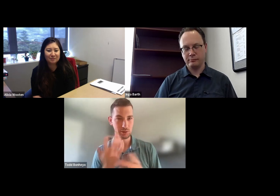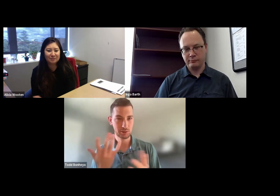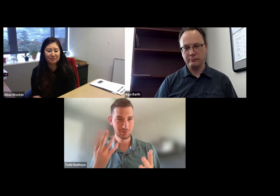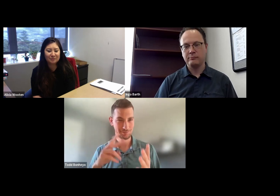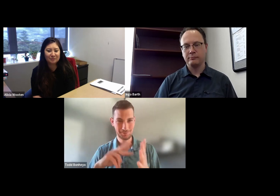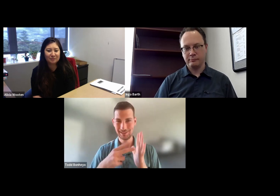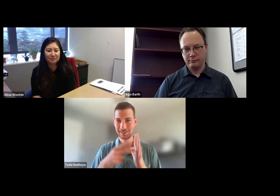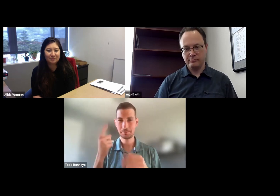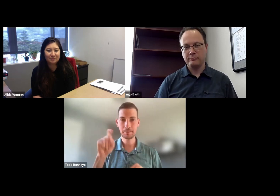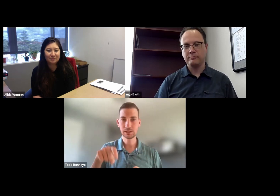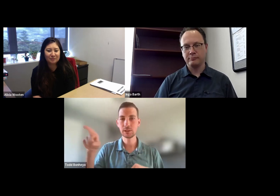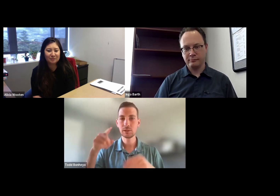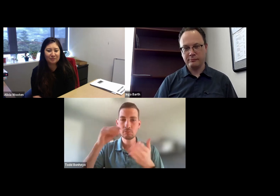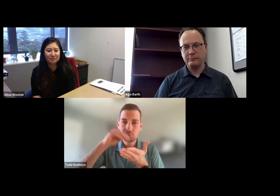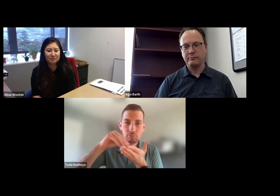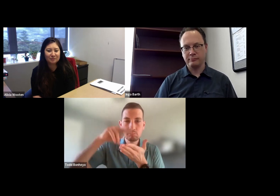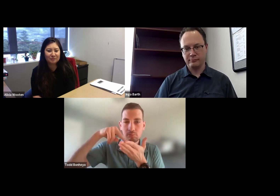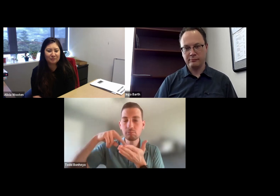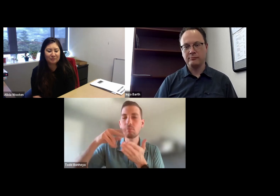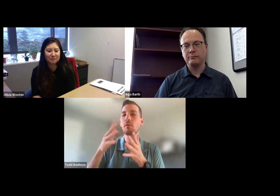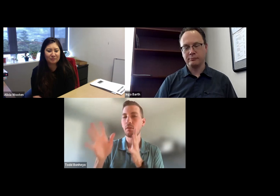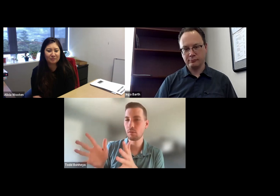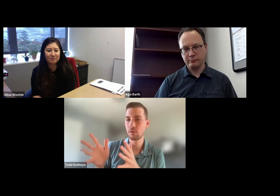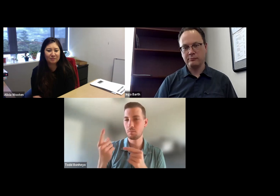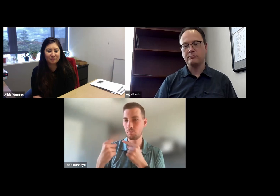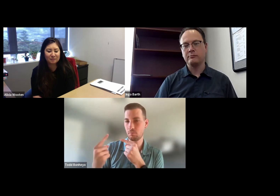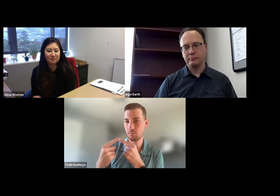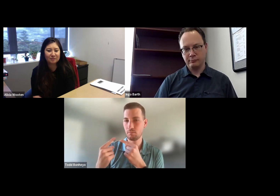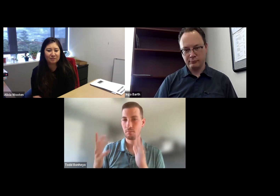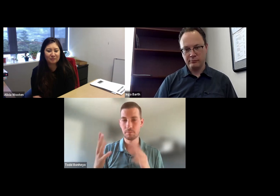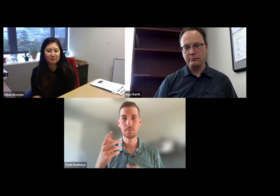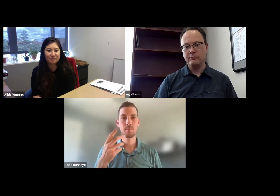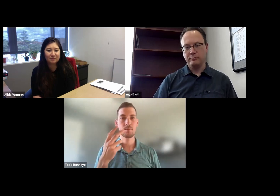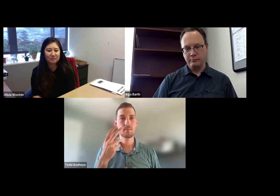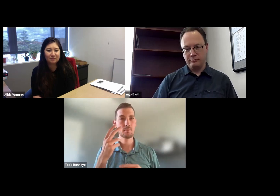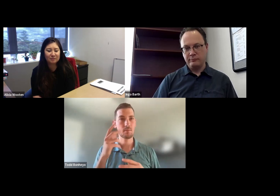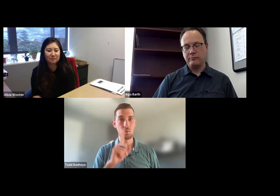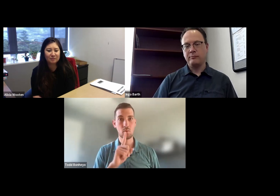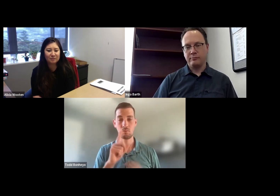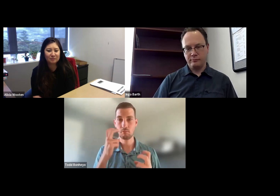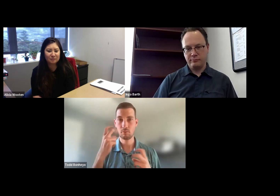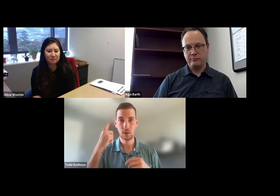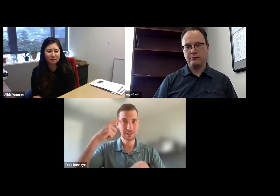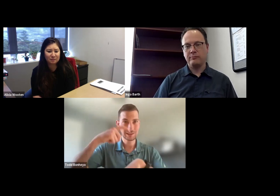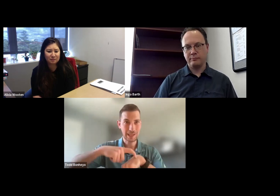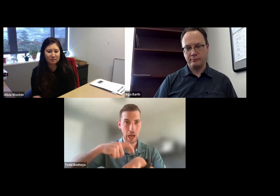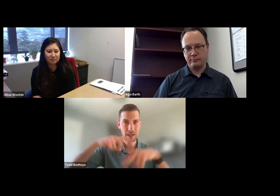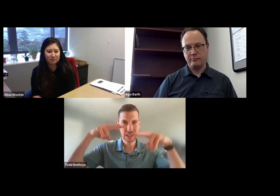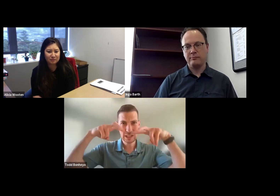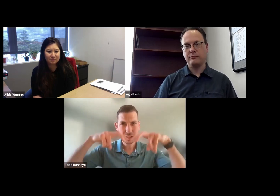periodic table of elements and chemicals, there's not a whole lot of discussion about that